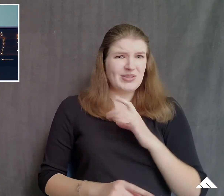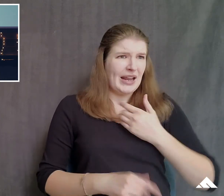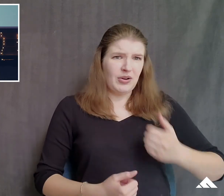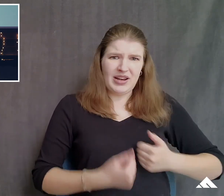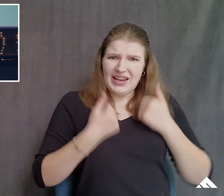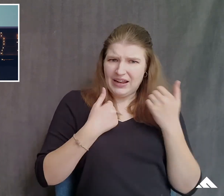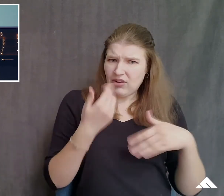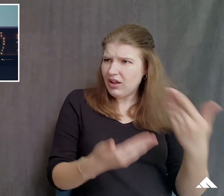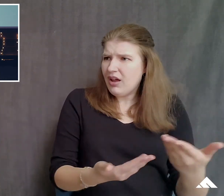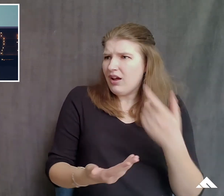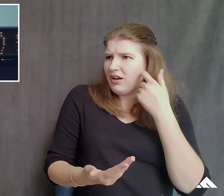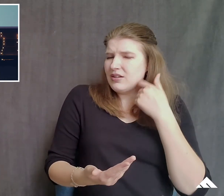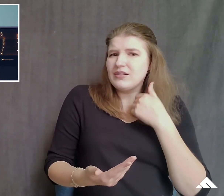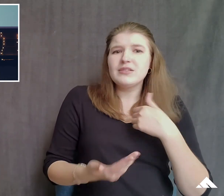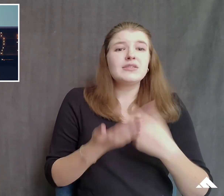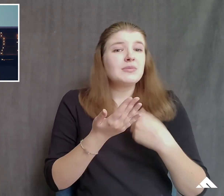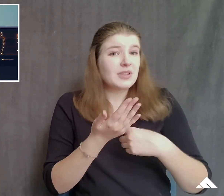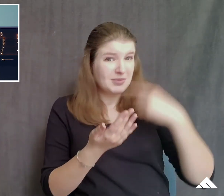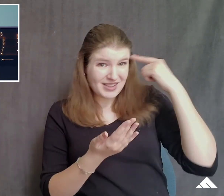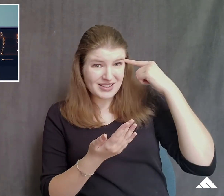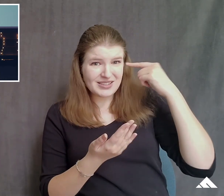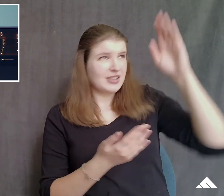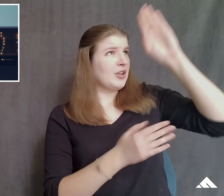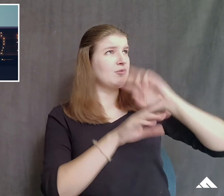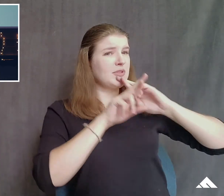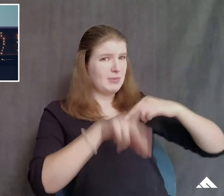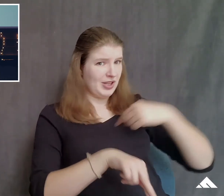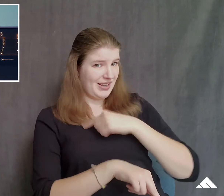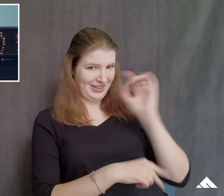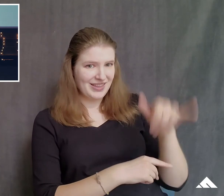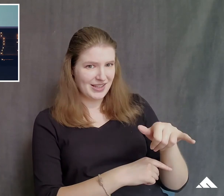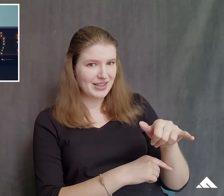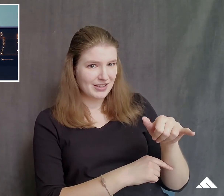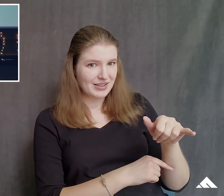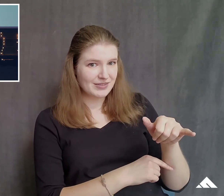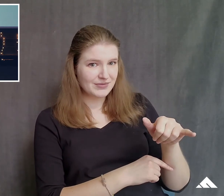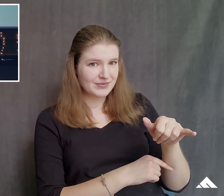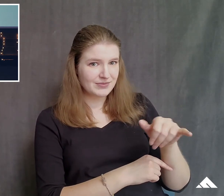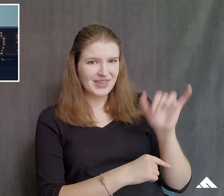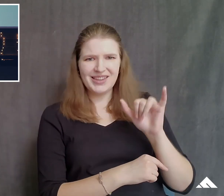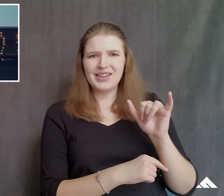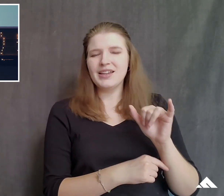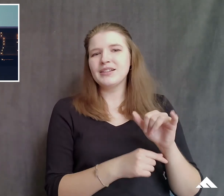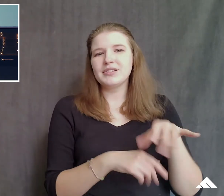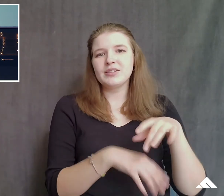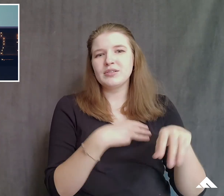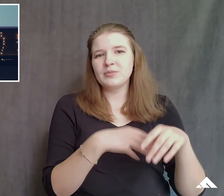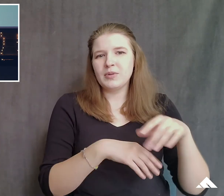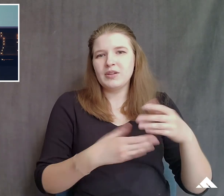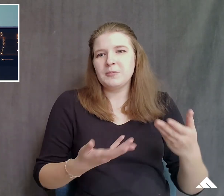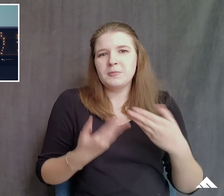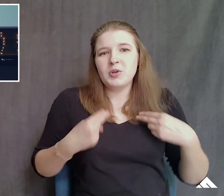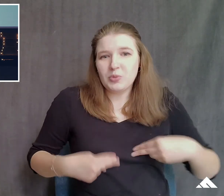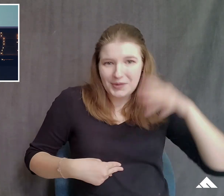mean, sometimes we think that's how God will respond to us. Like an earthly father.